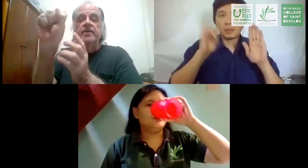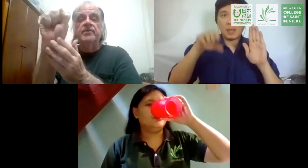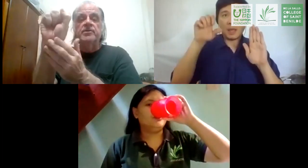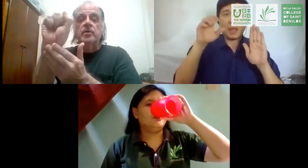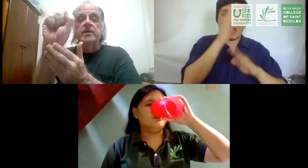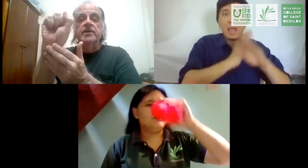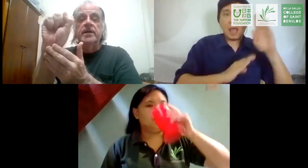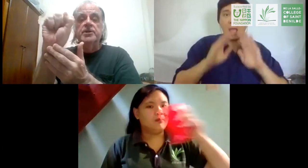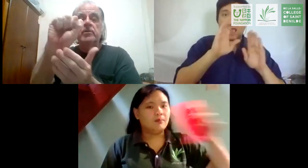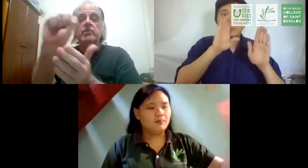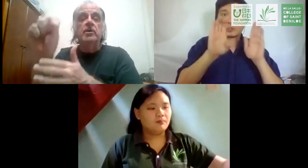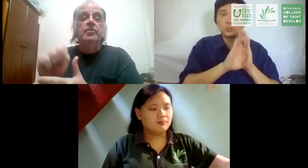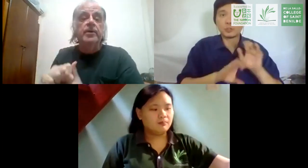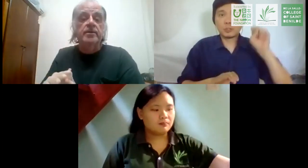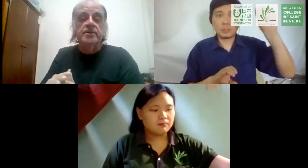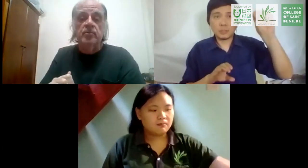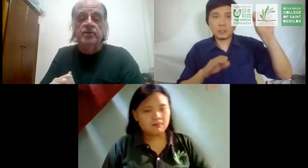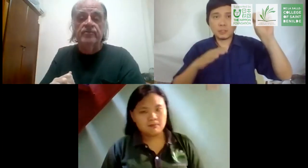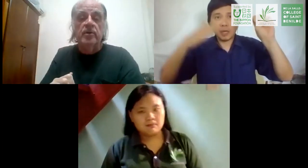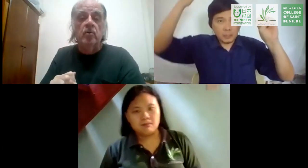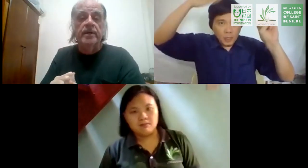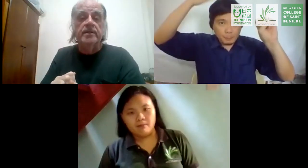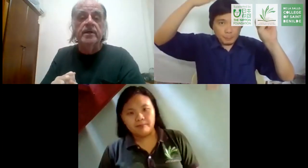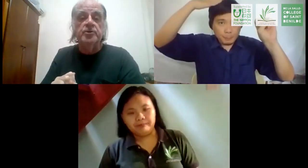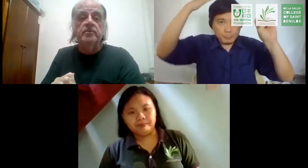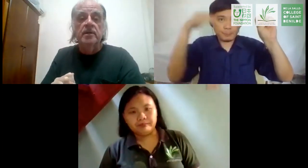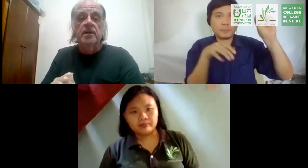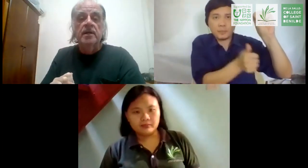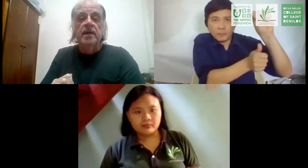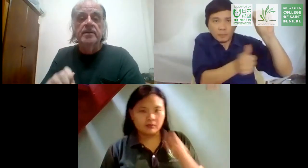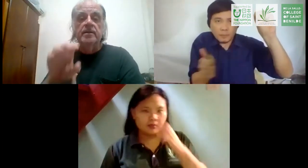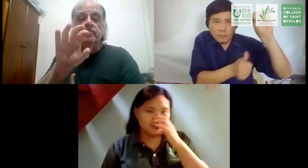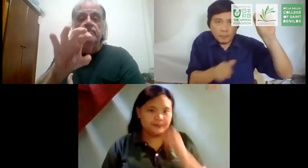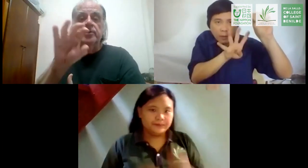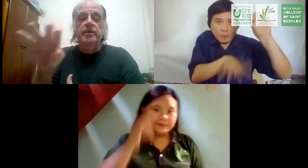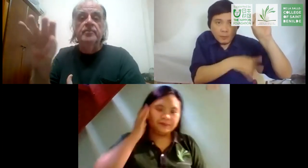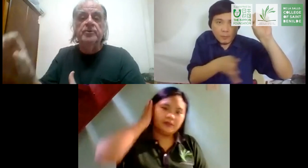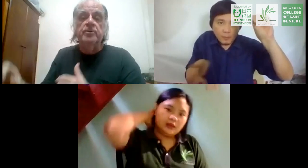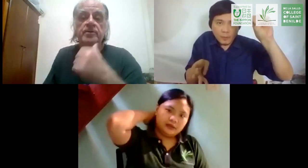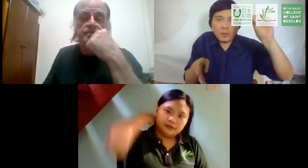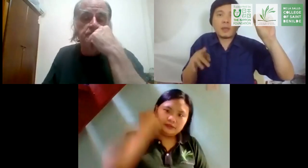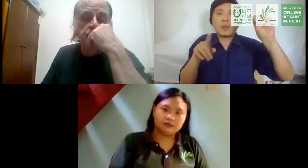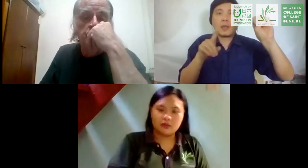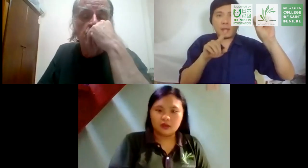there's orientation, we want to put in the symbols for the orientation and then put in the pictures.